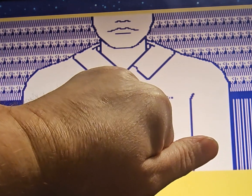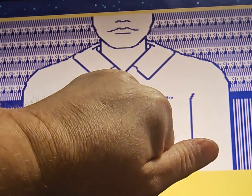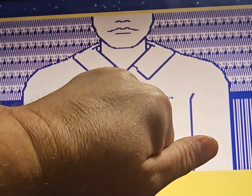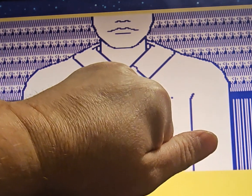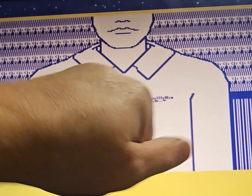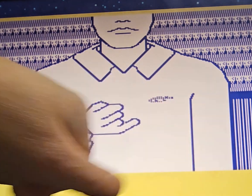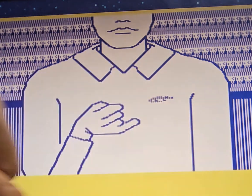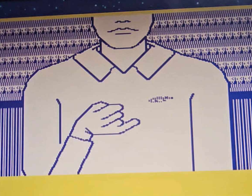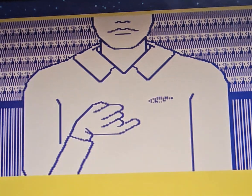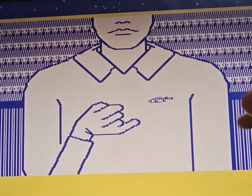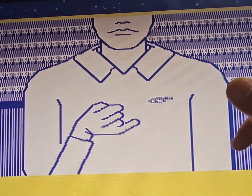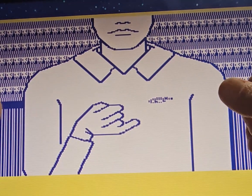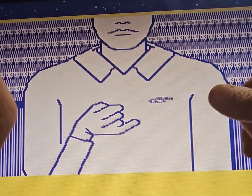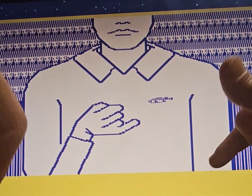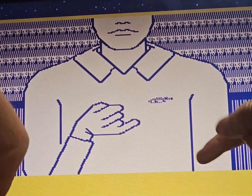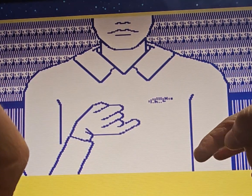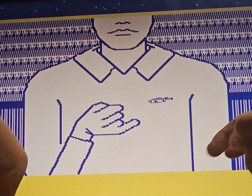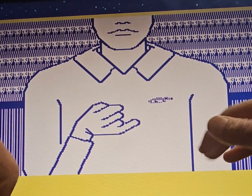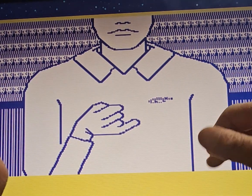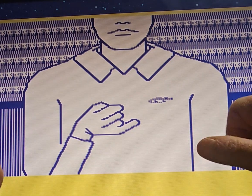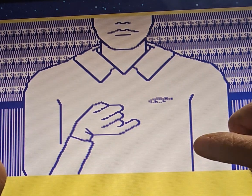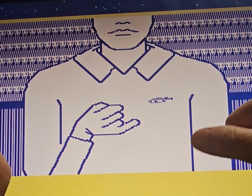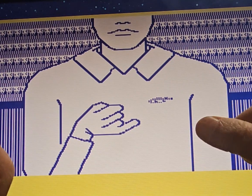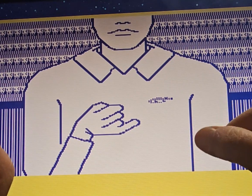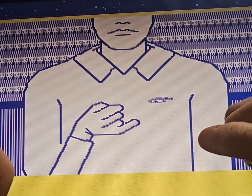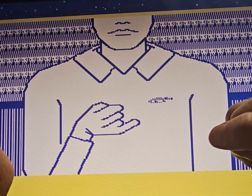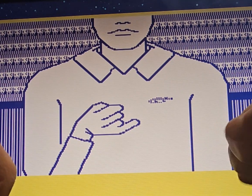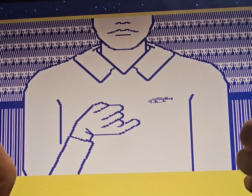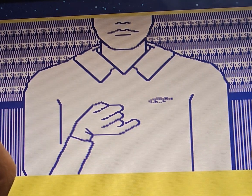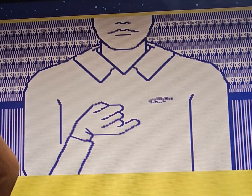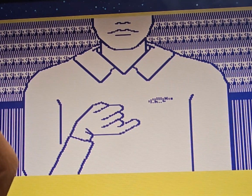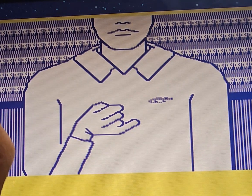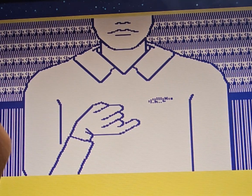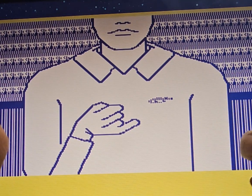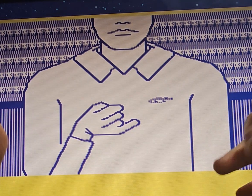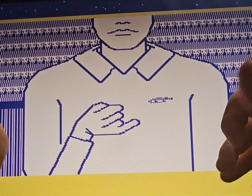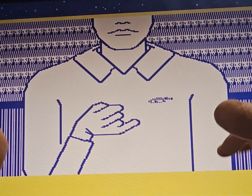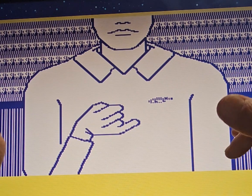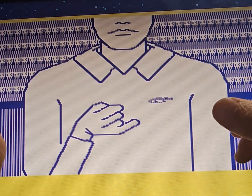No, that's wrong. J as in